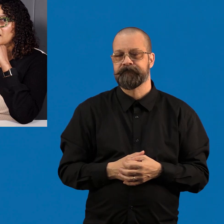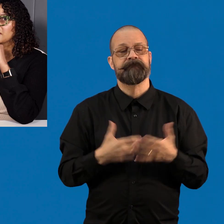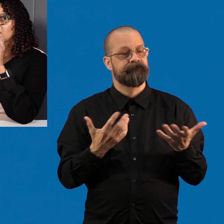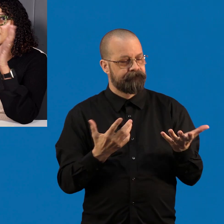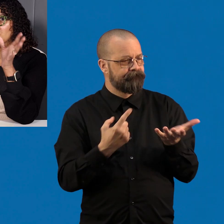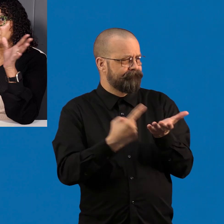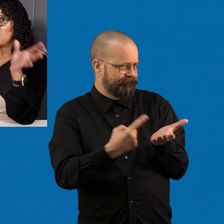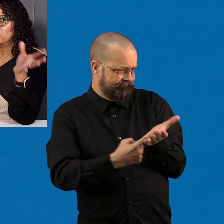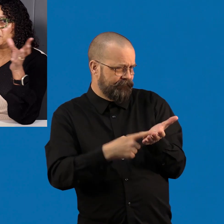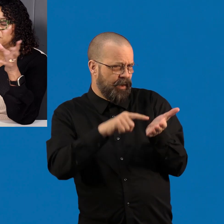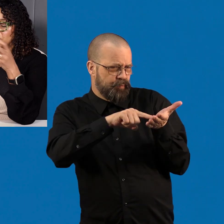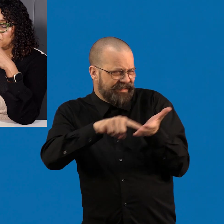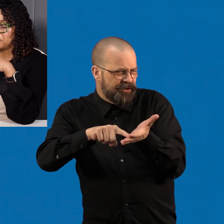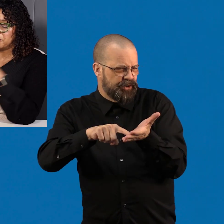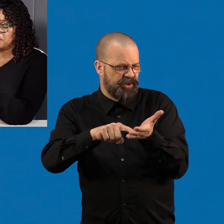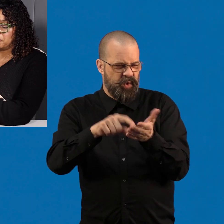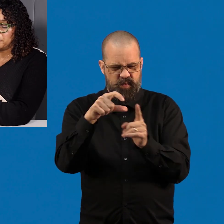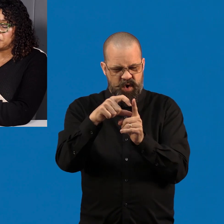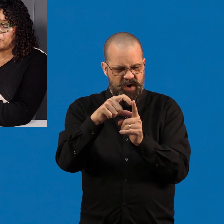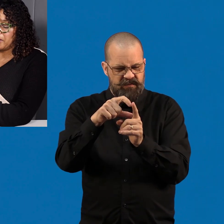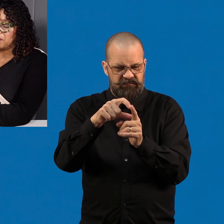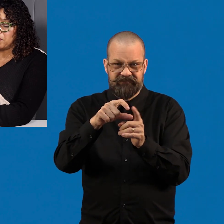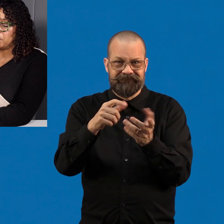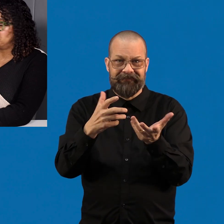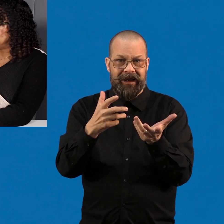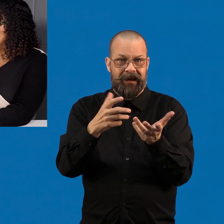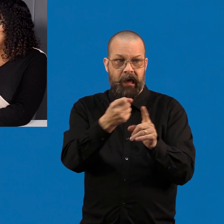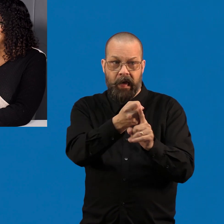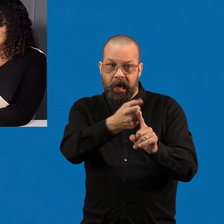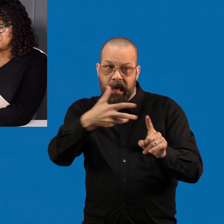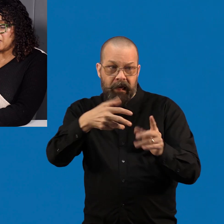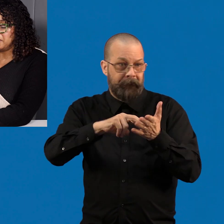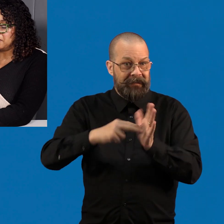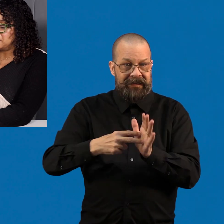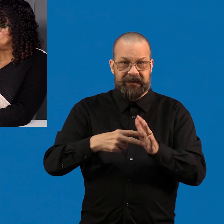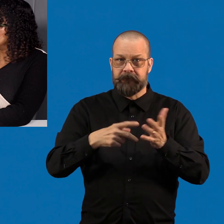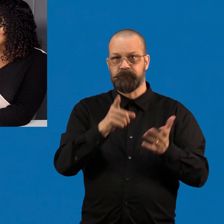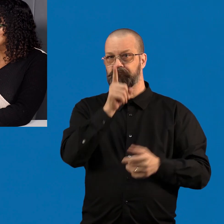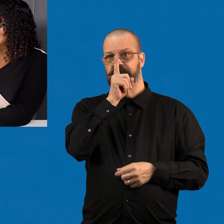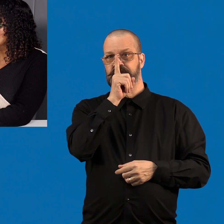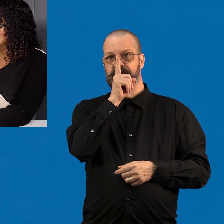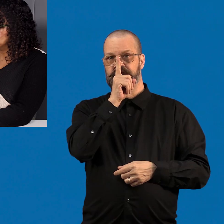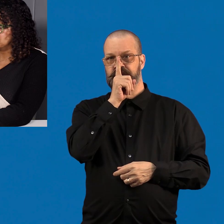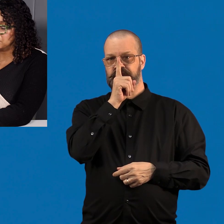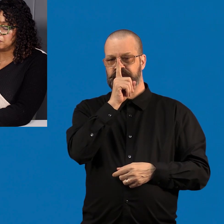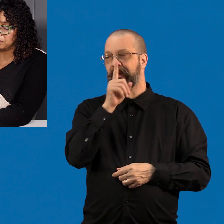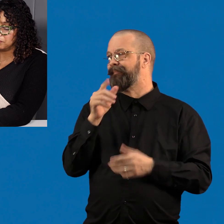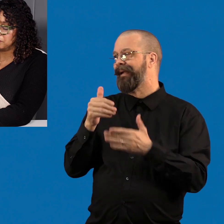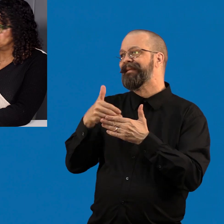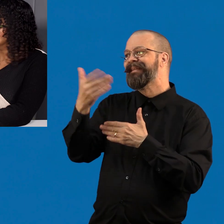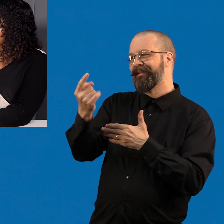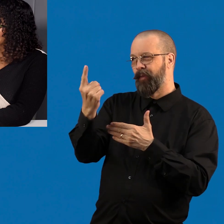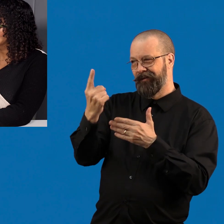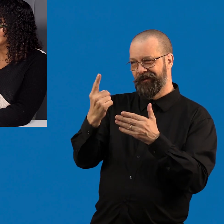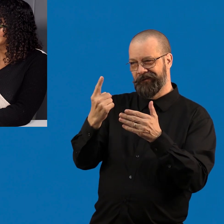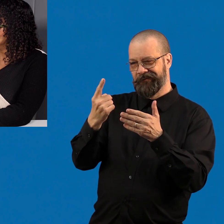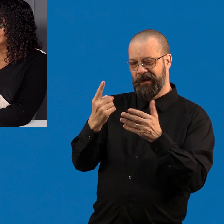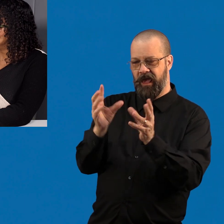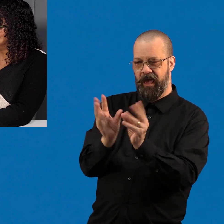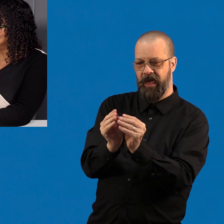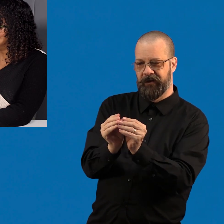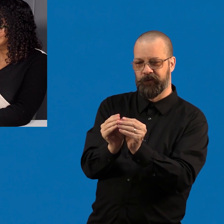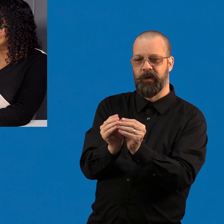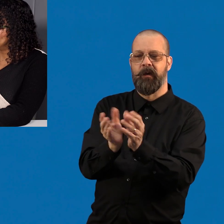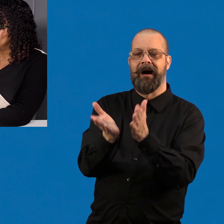So we've talked a lot about research, throwing this word around, but we really haven't defined it. So in the next